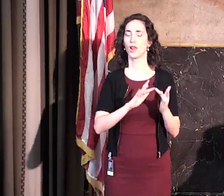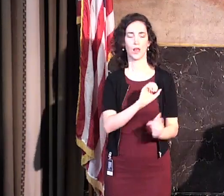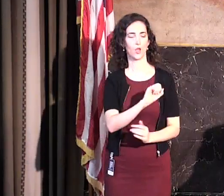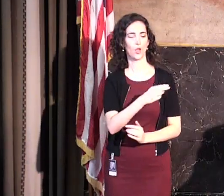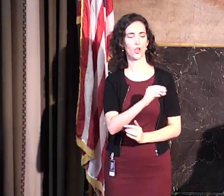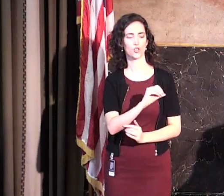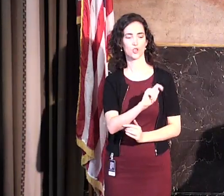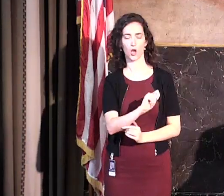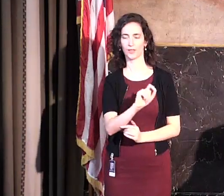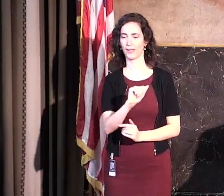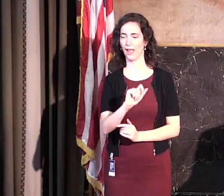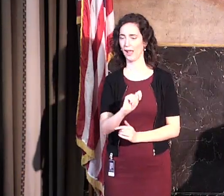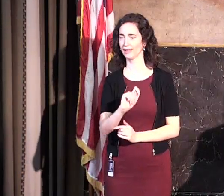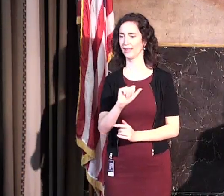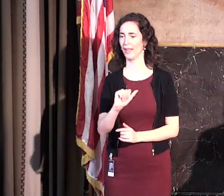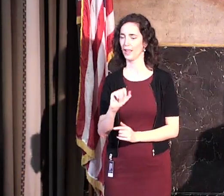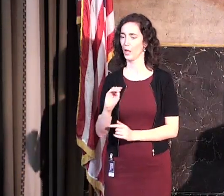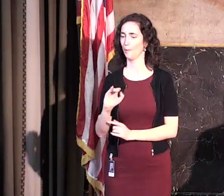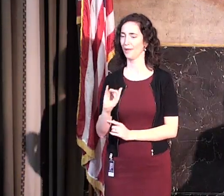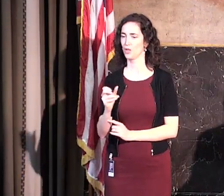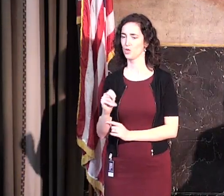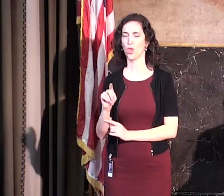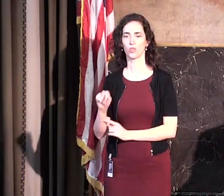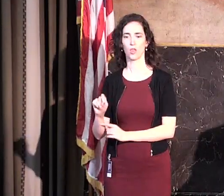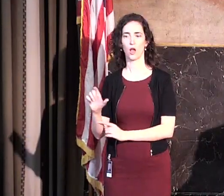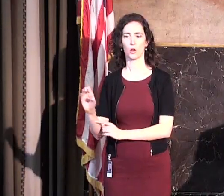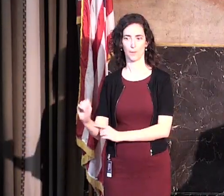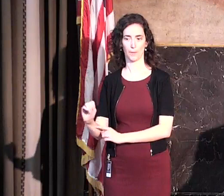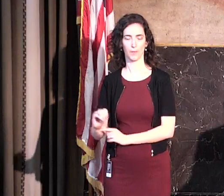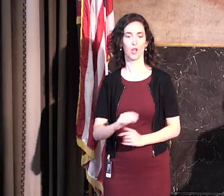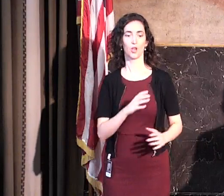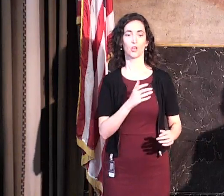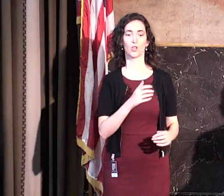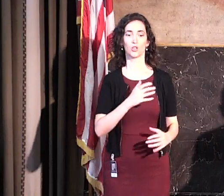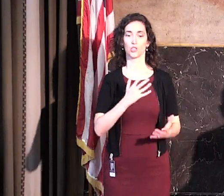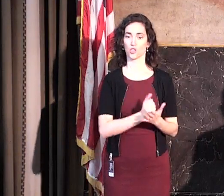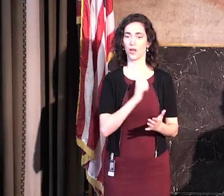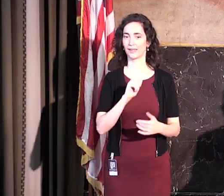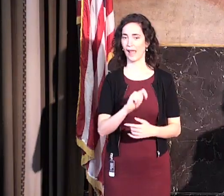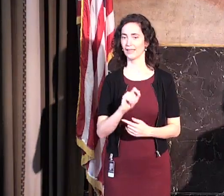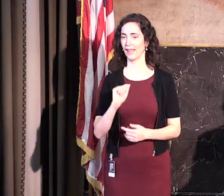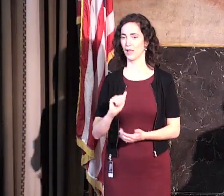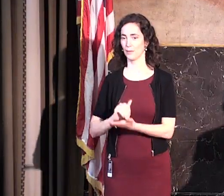The deadline for next week's drawing is tonight,